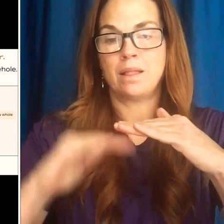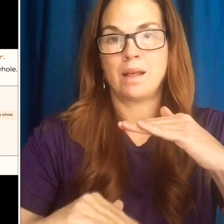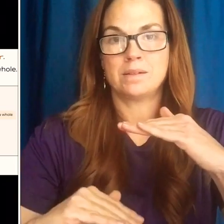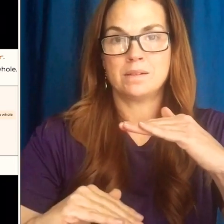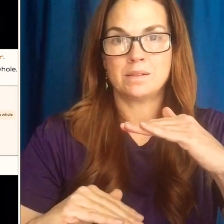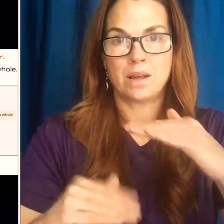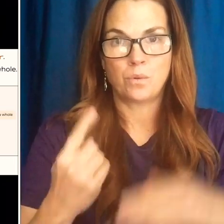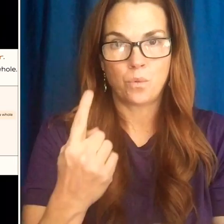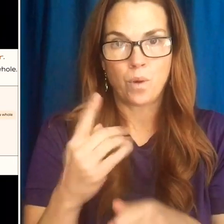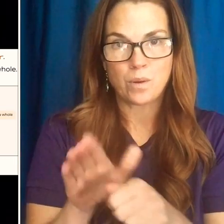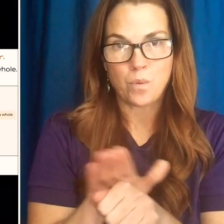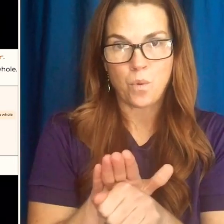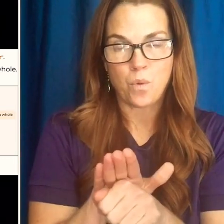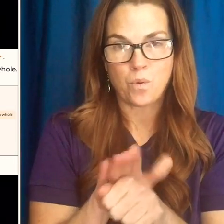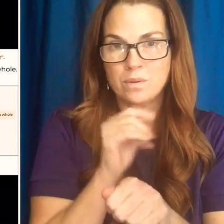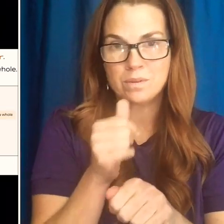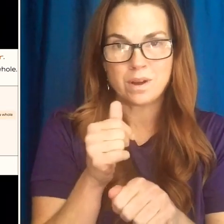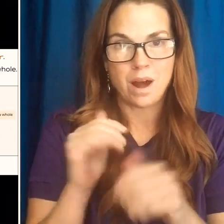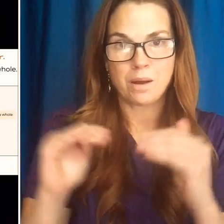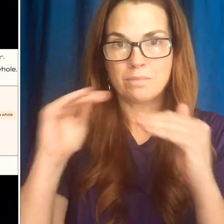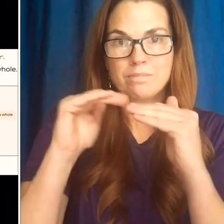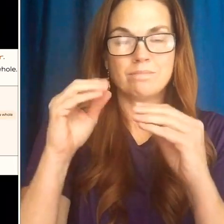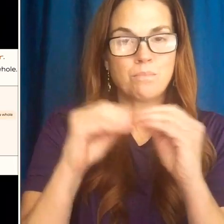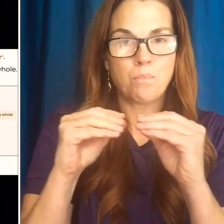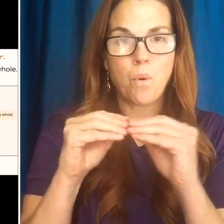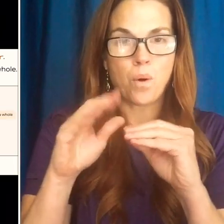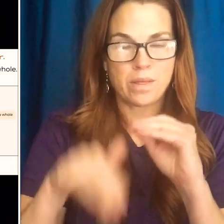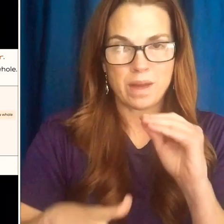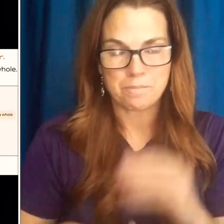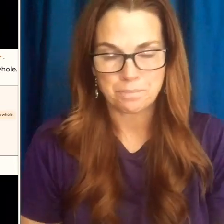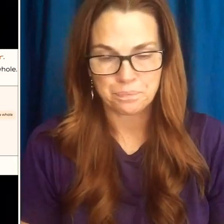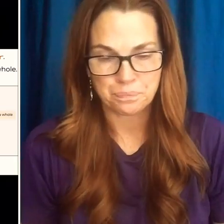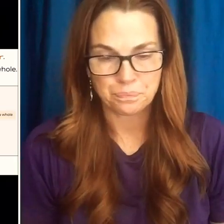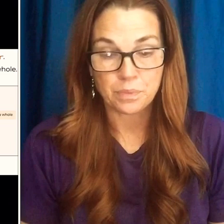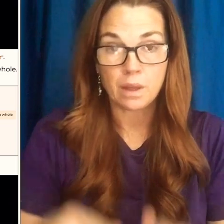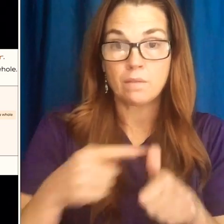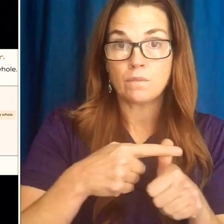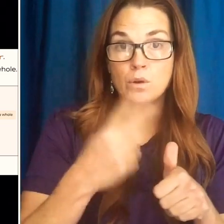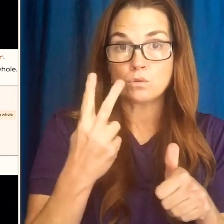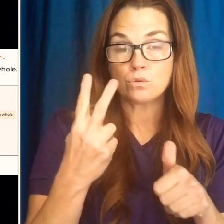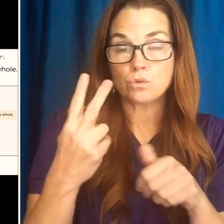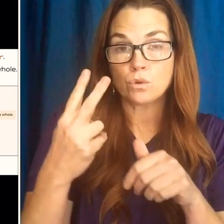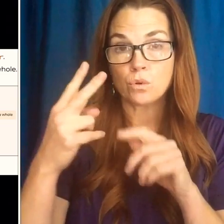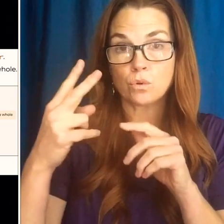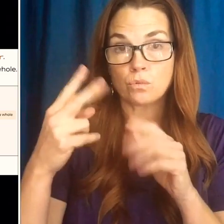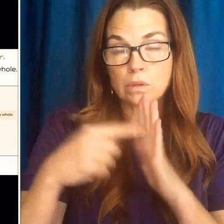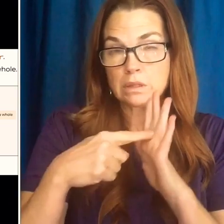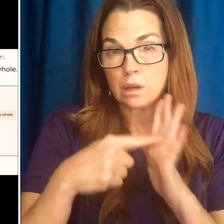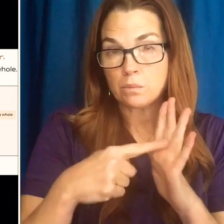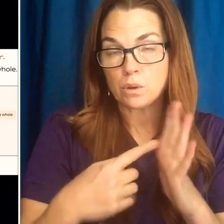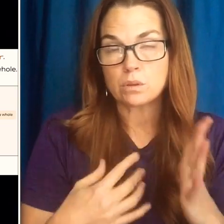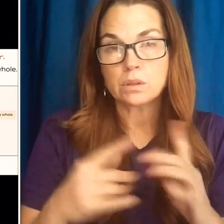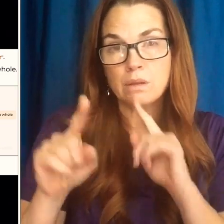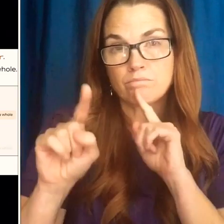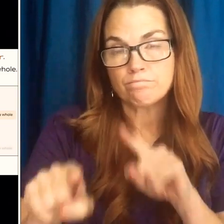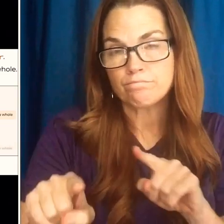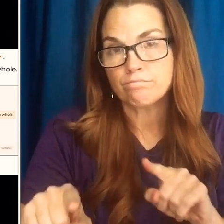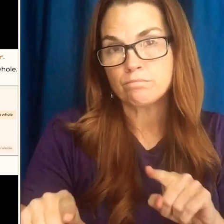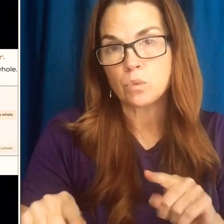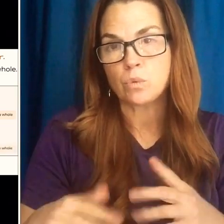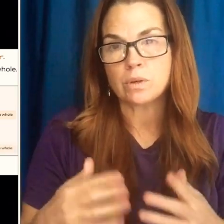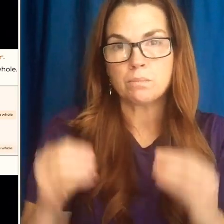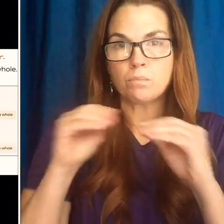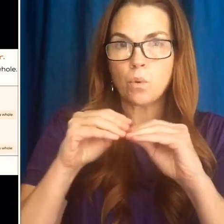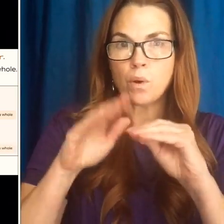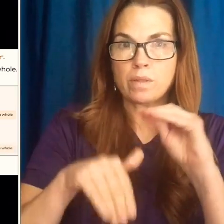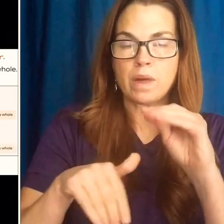In the first 2 examples, we got a solution that was greater than a whole. First we got 2, and then we got 1.5. But in the